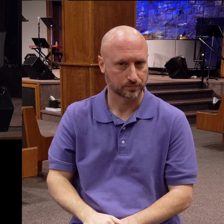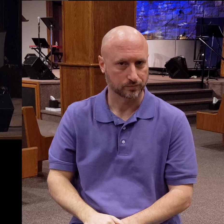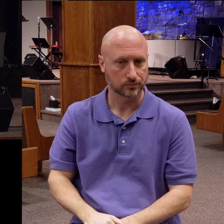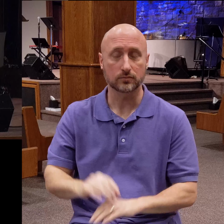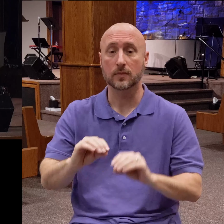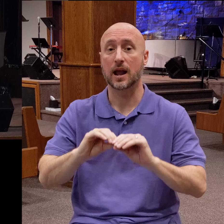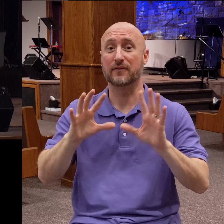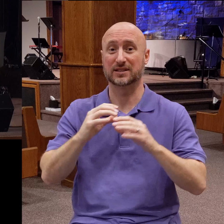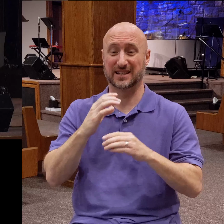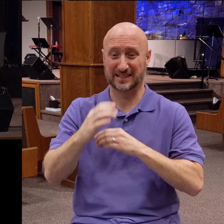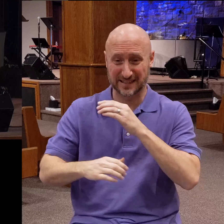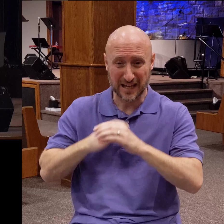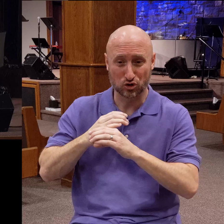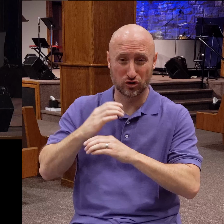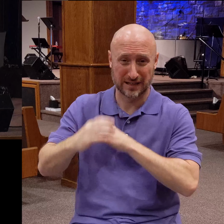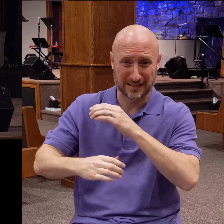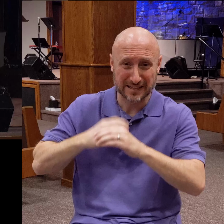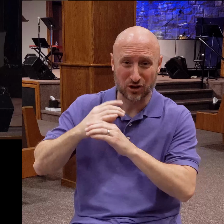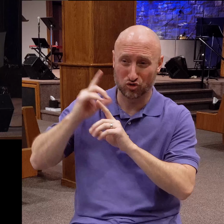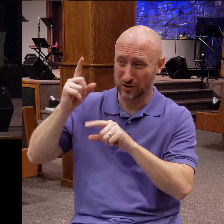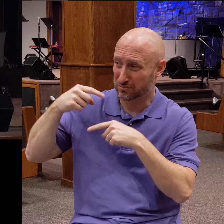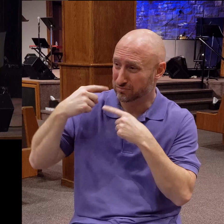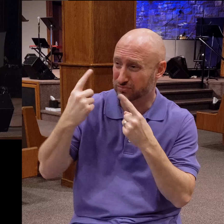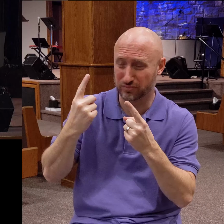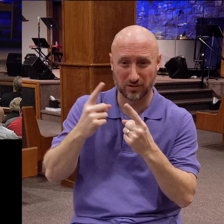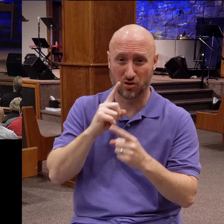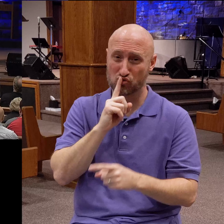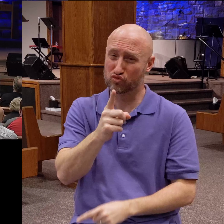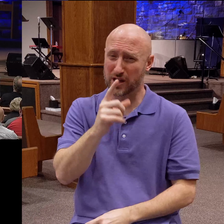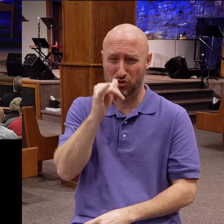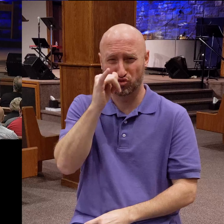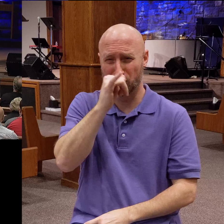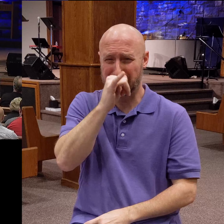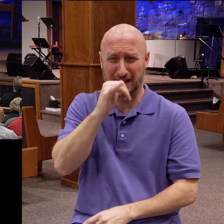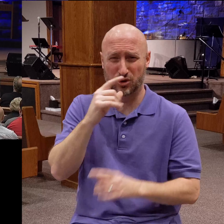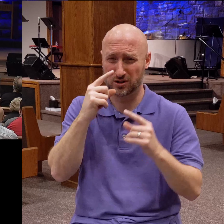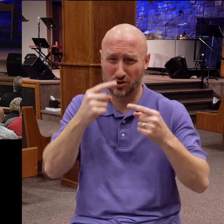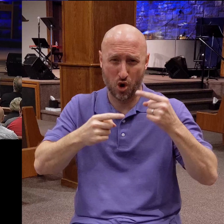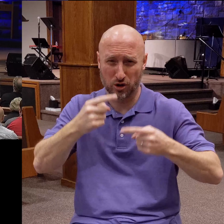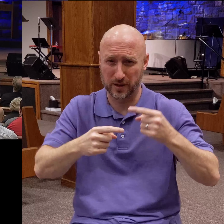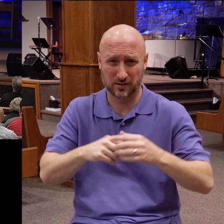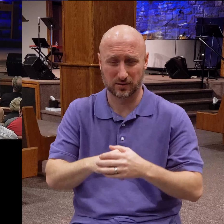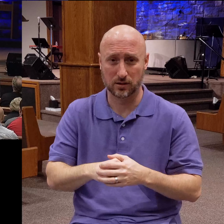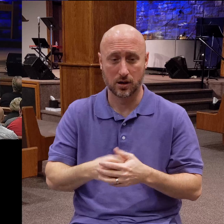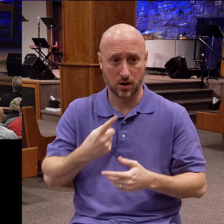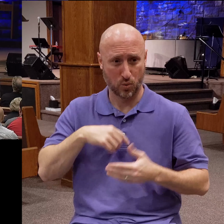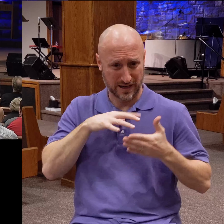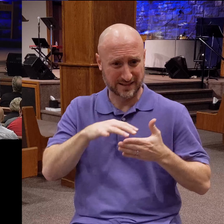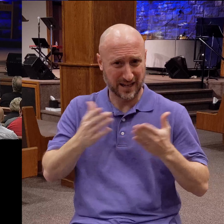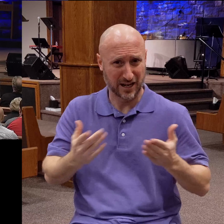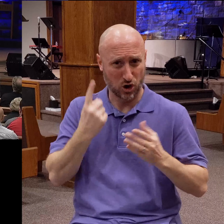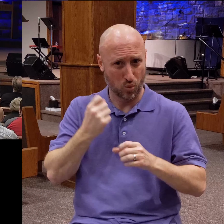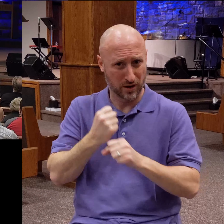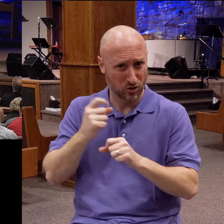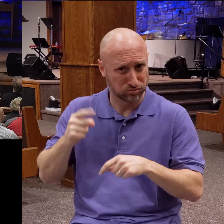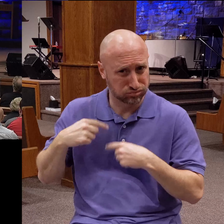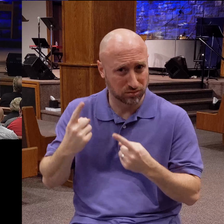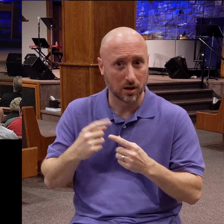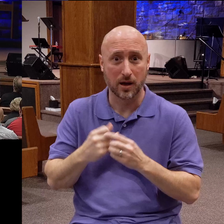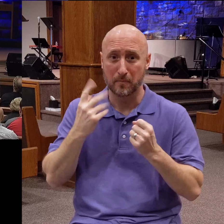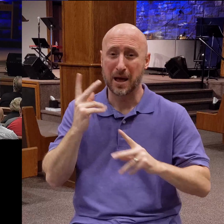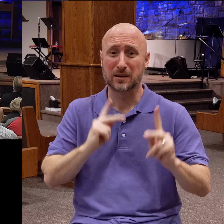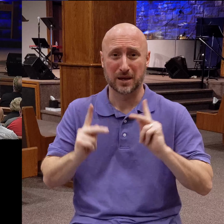obviously, through the centuries, what a ridiculous argument that is, because even as we've studied here in the last year or so, many people have